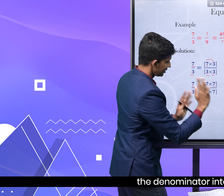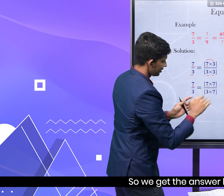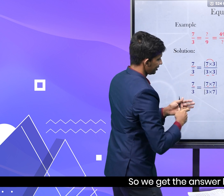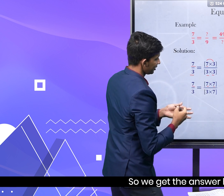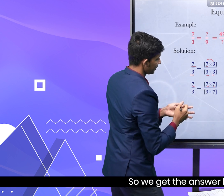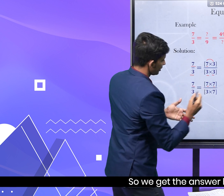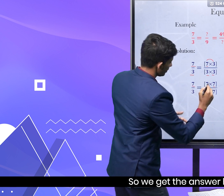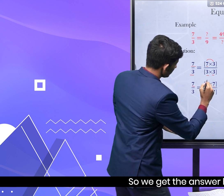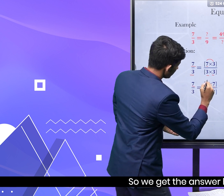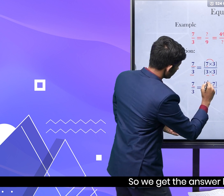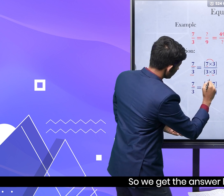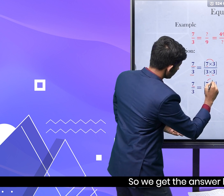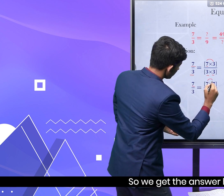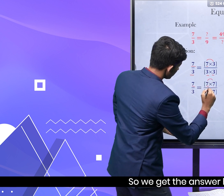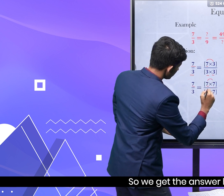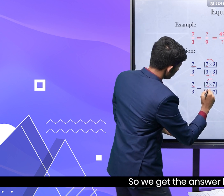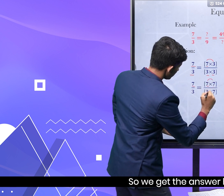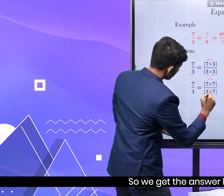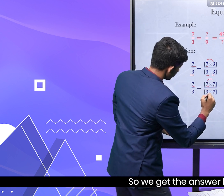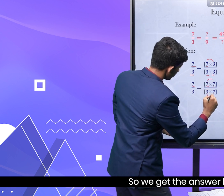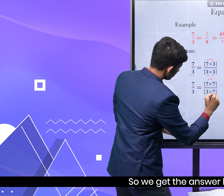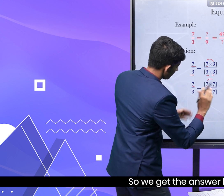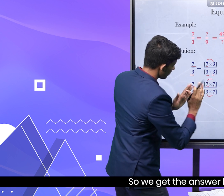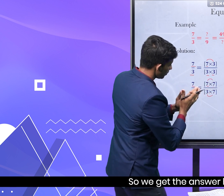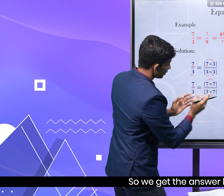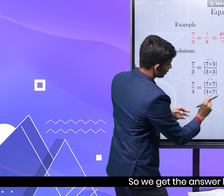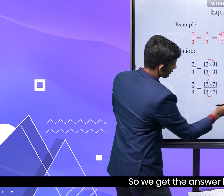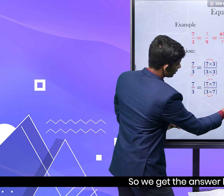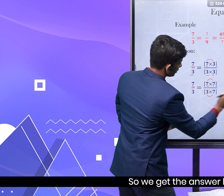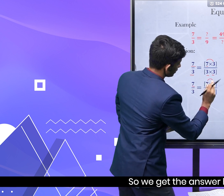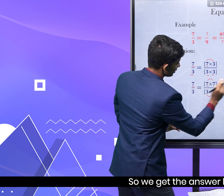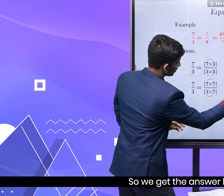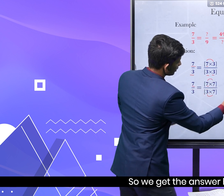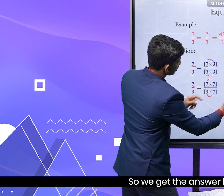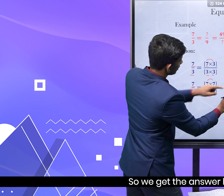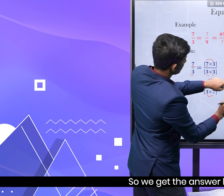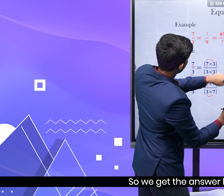So we get the answer as 49 by 21.